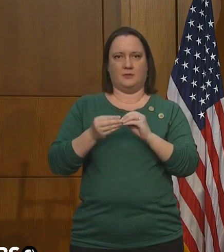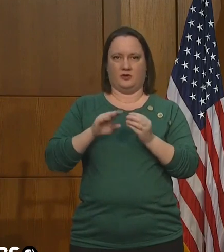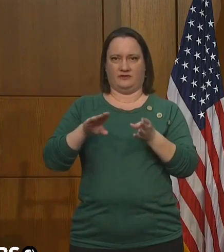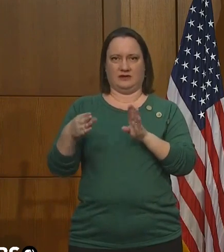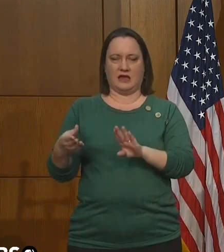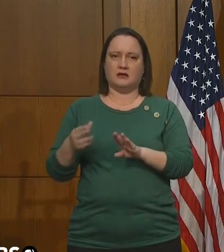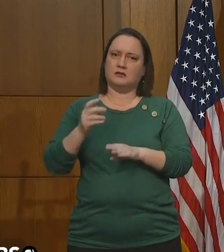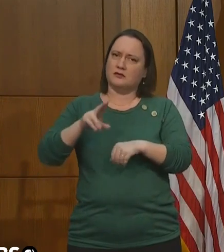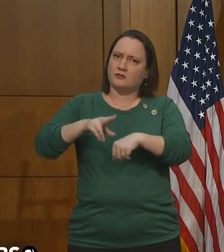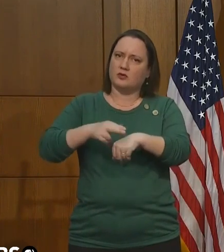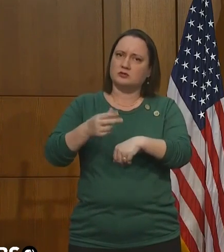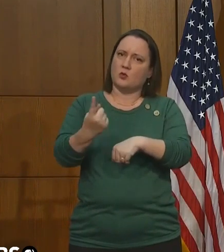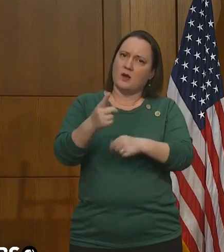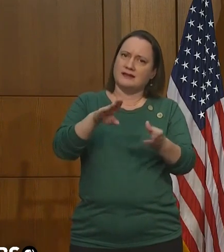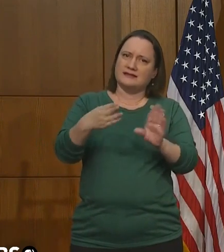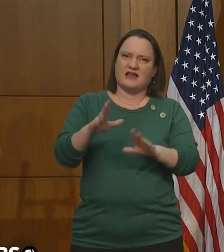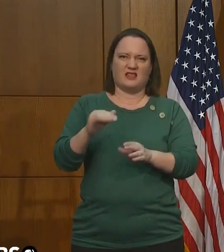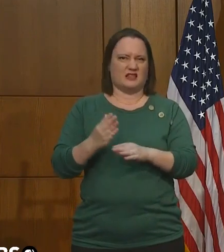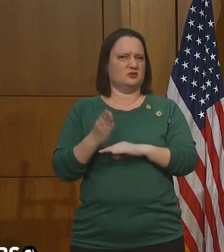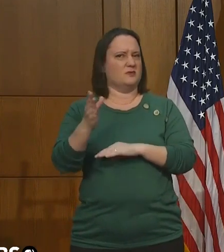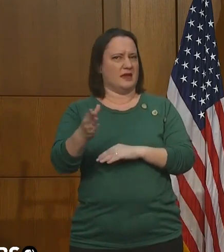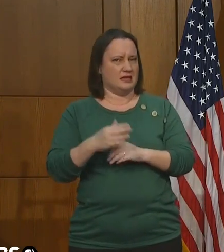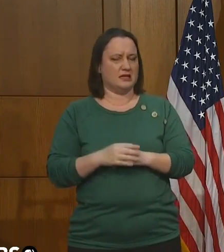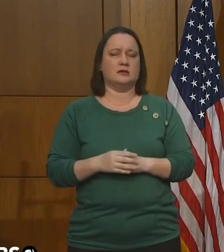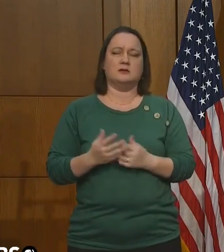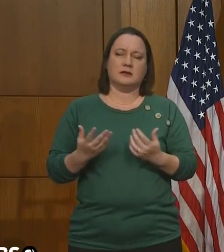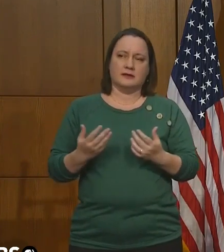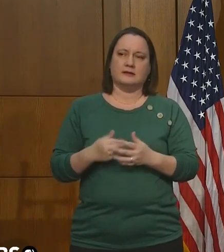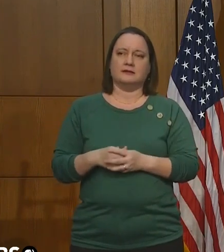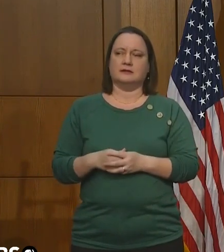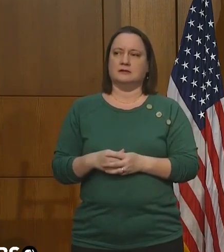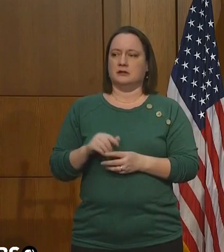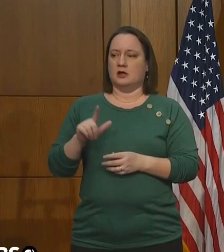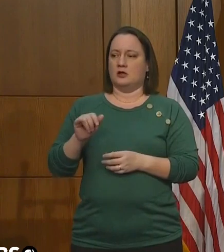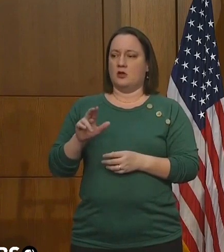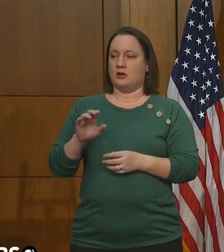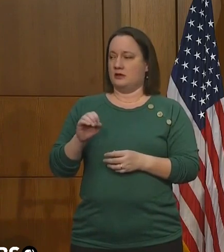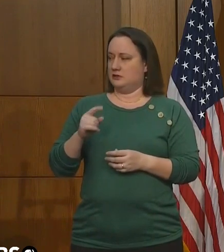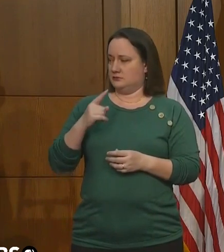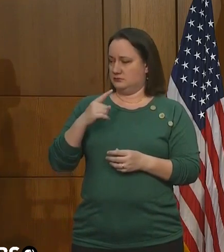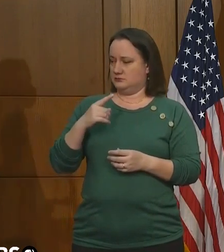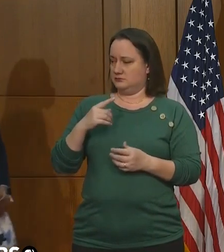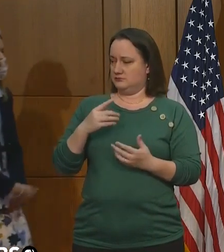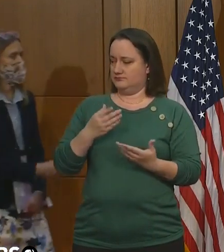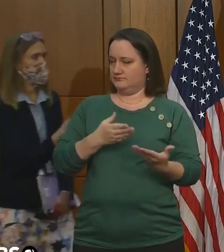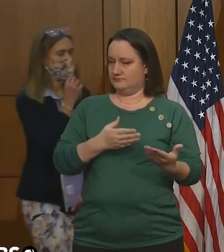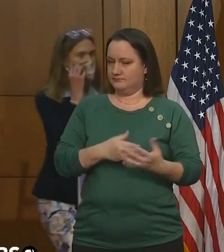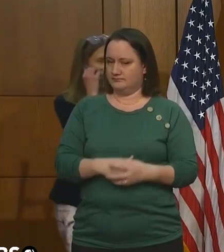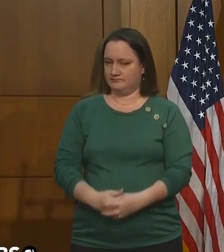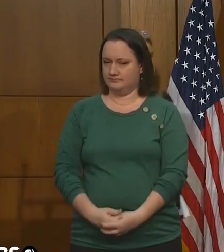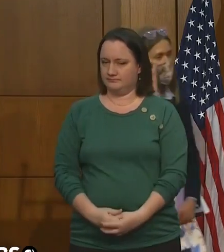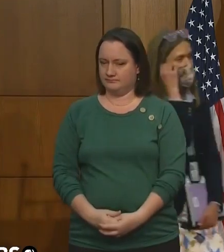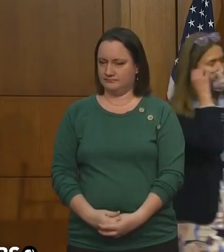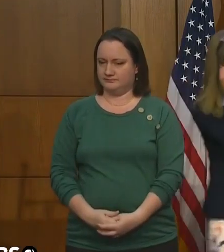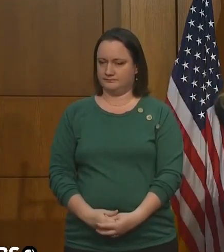many. Laura, I maybe could talk about when they come in, and yeah, thanks for